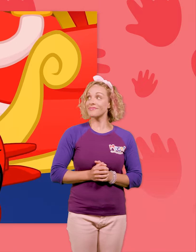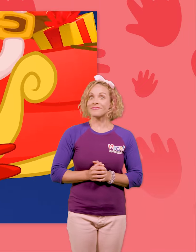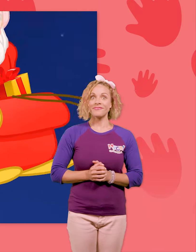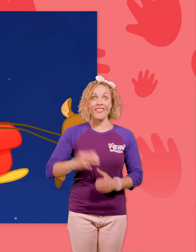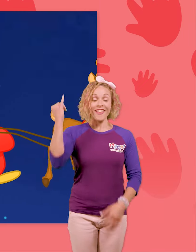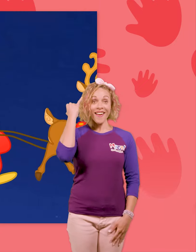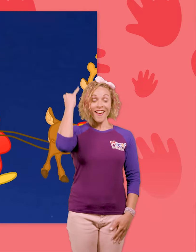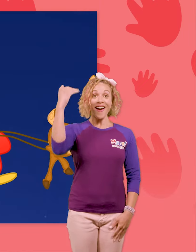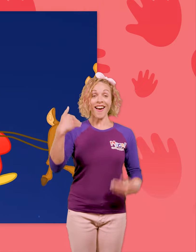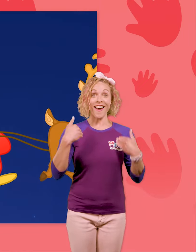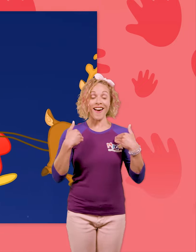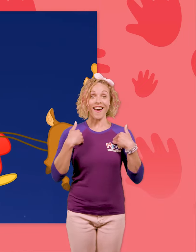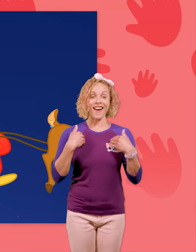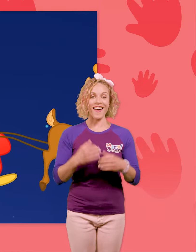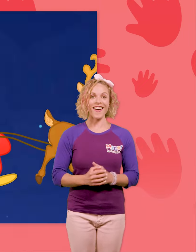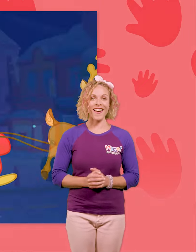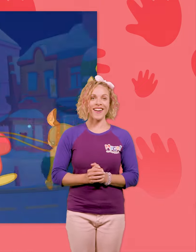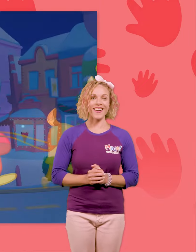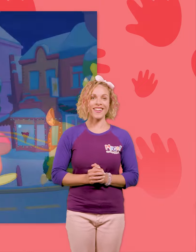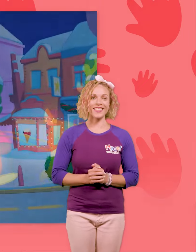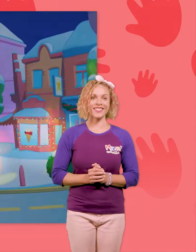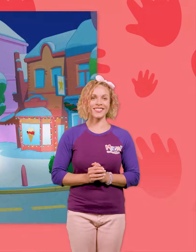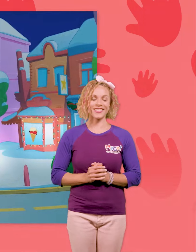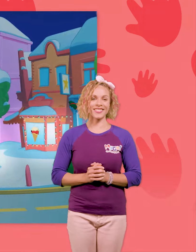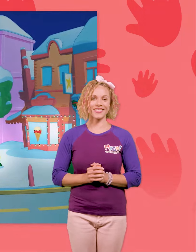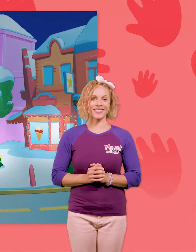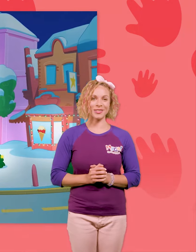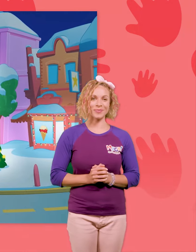I have an idea!